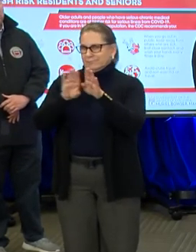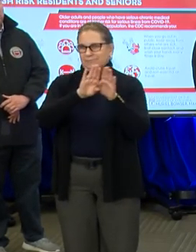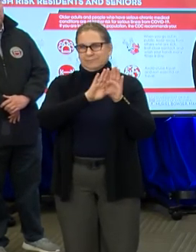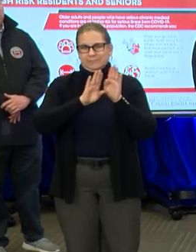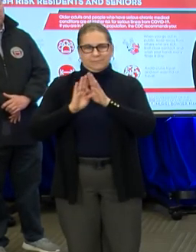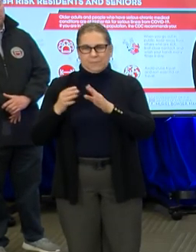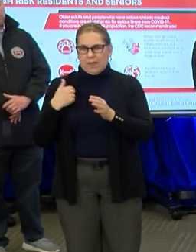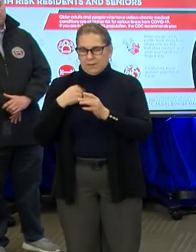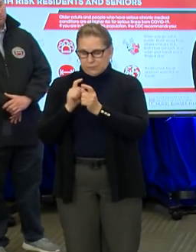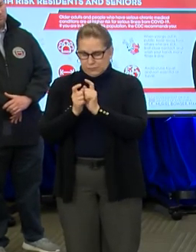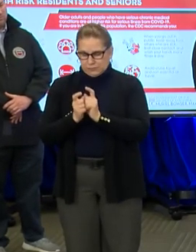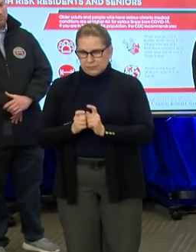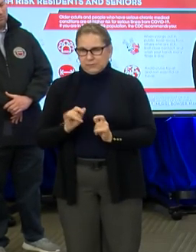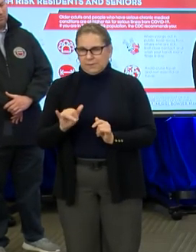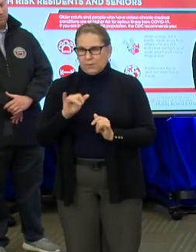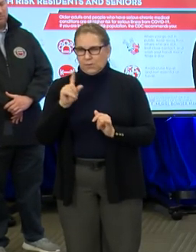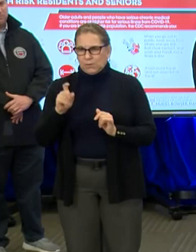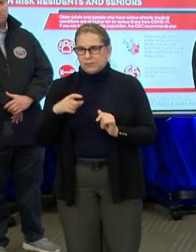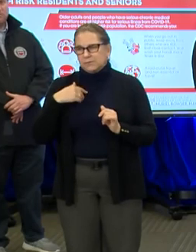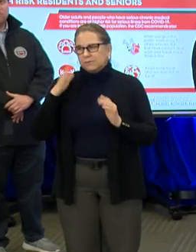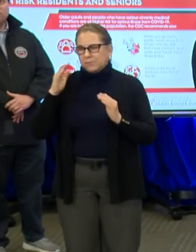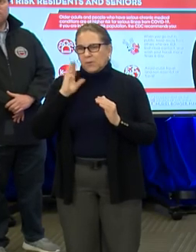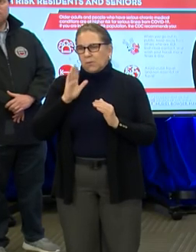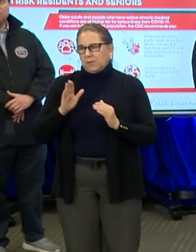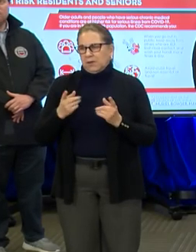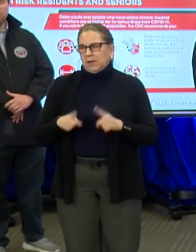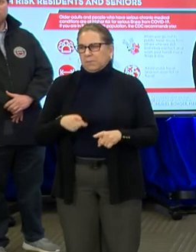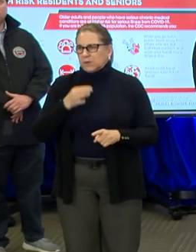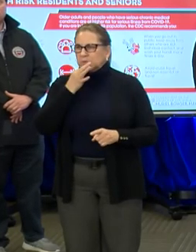and we expect them to advance.